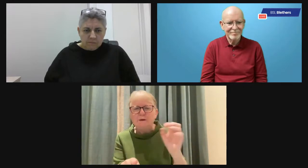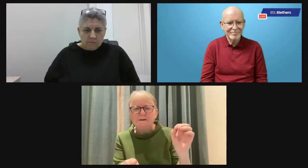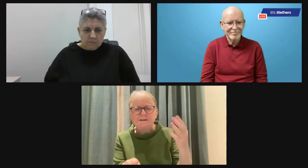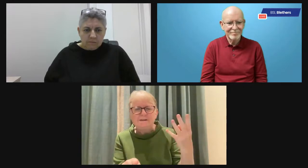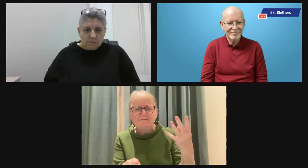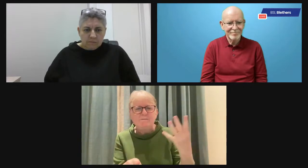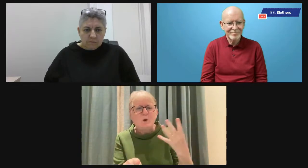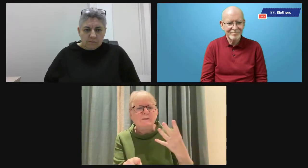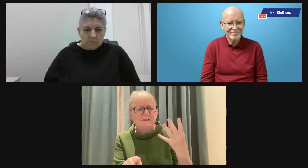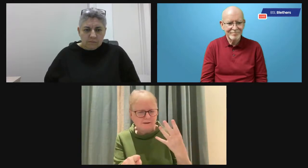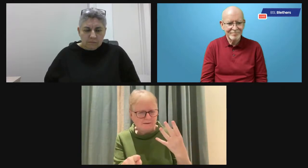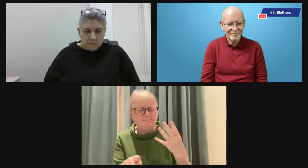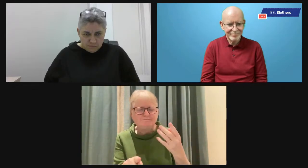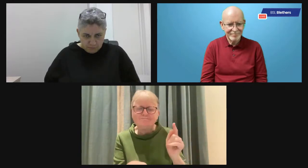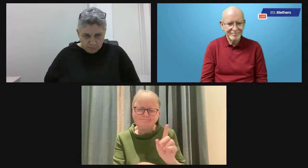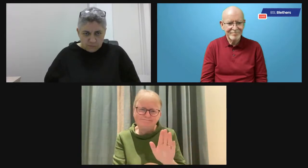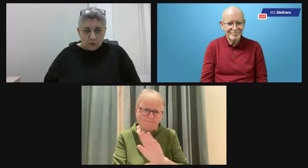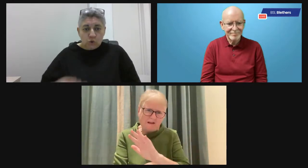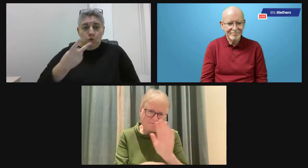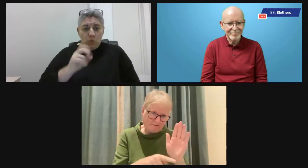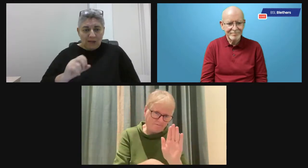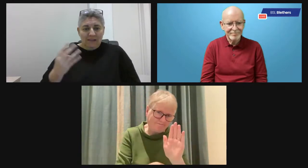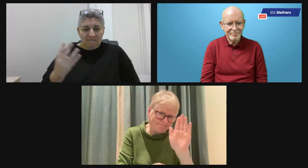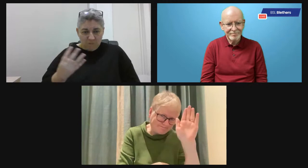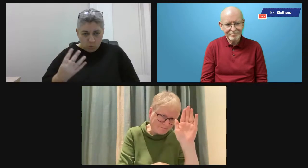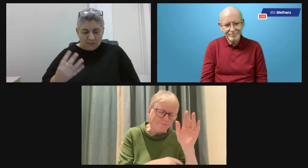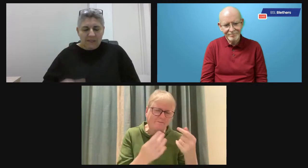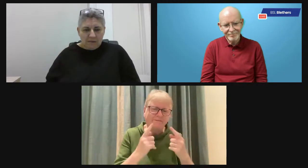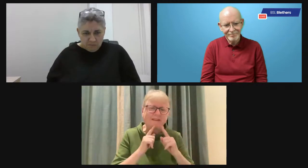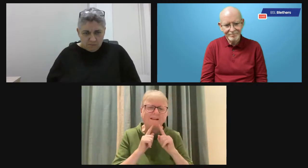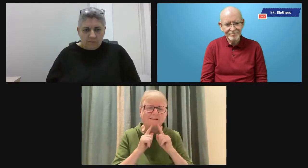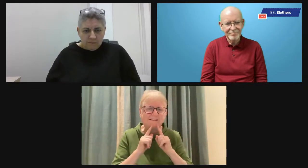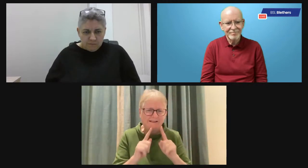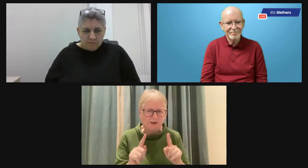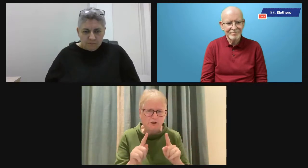in 2006. And then in 2014,